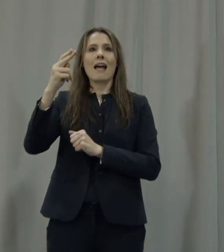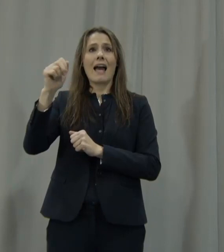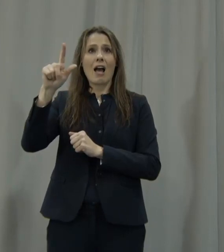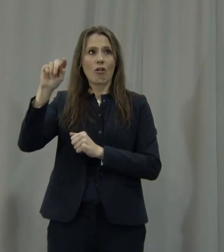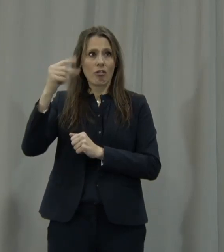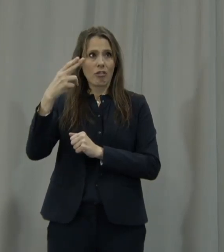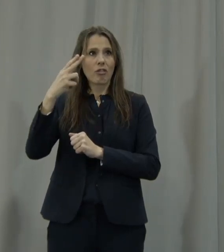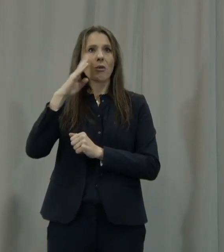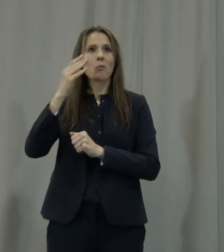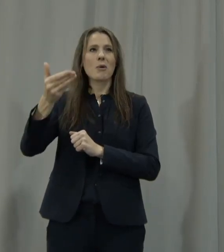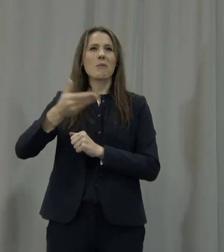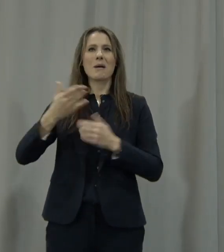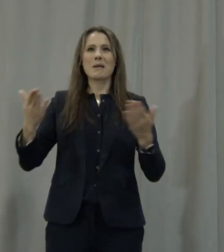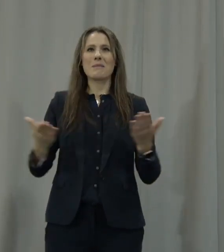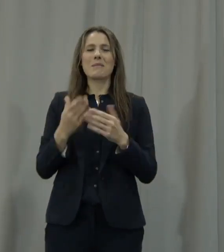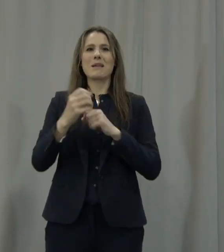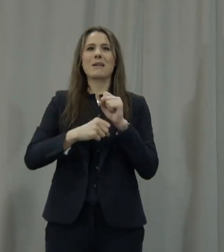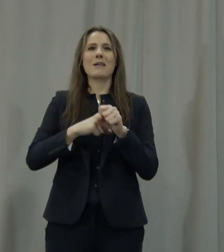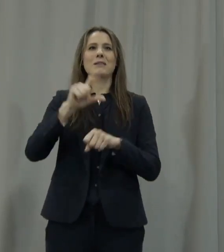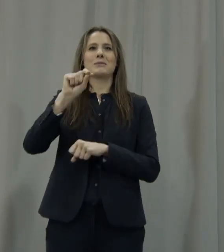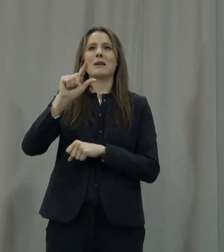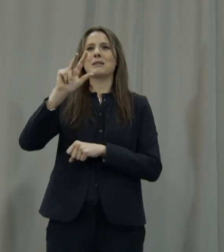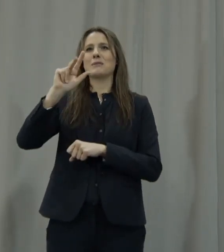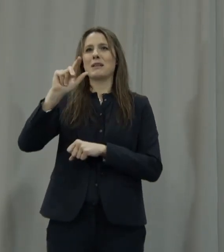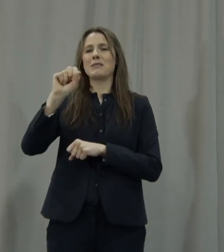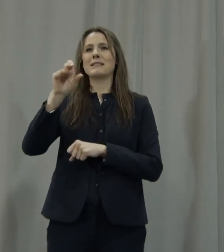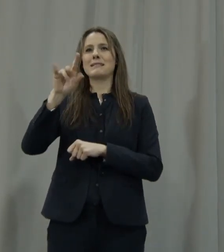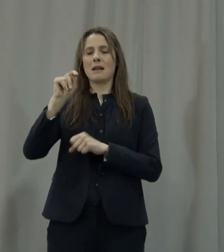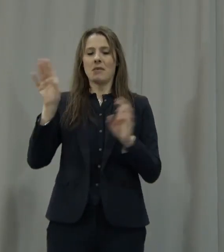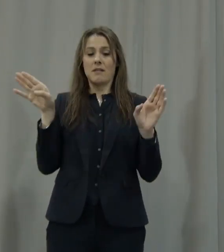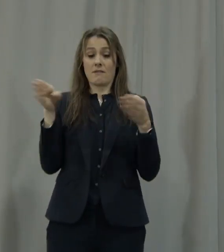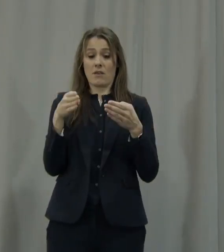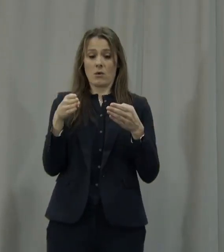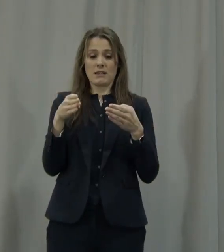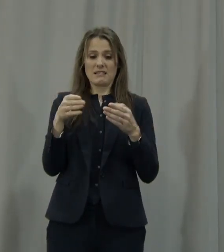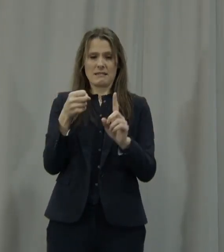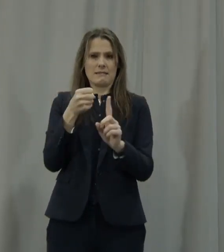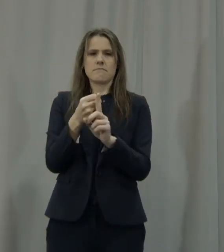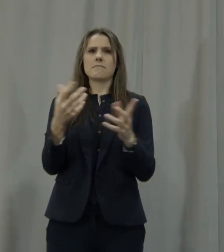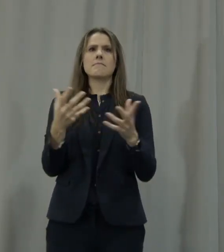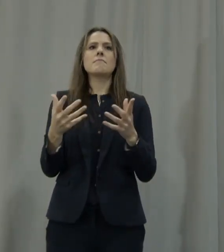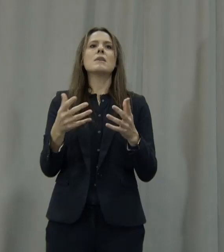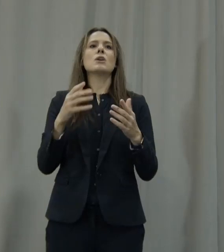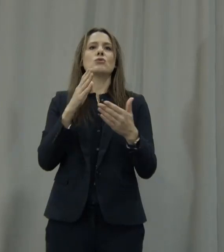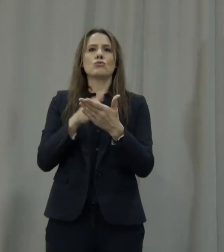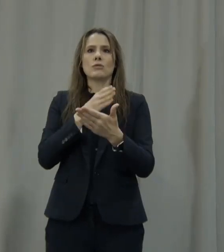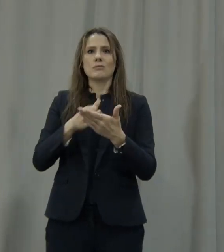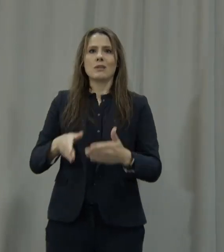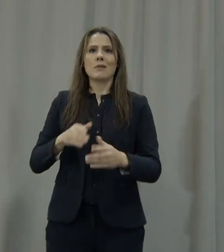our 2023 summit focused on the impact of discrimination on health.